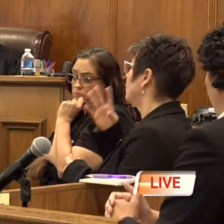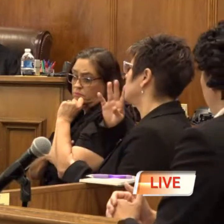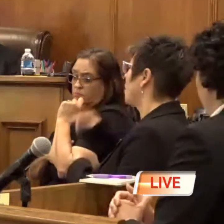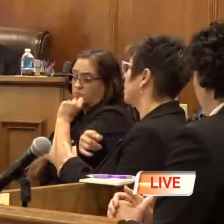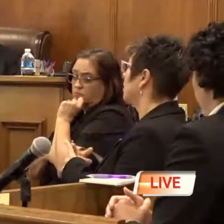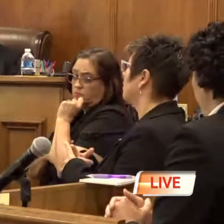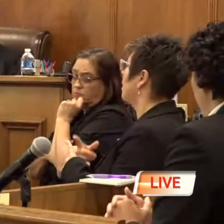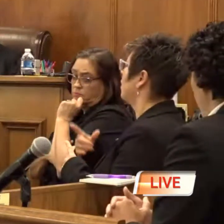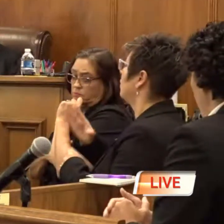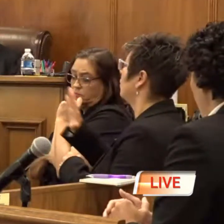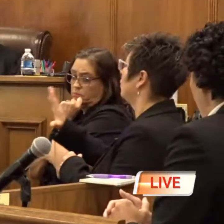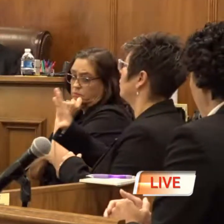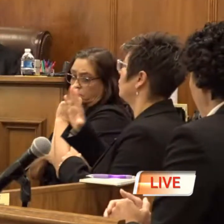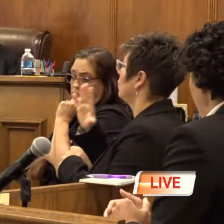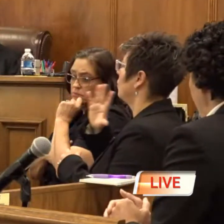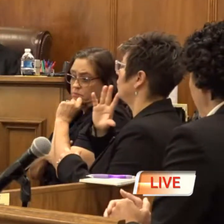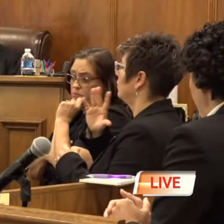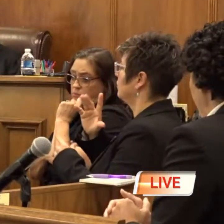lawyers.